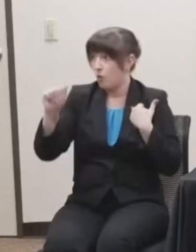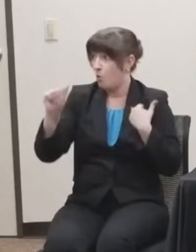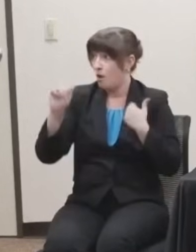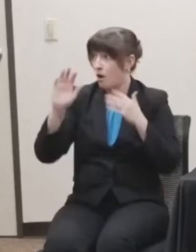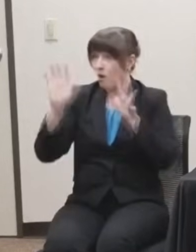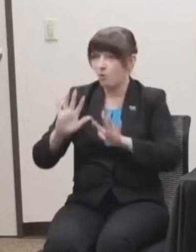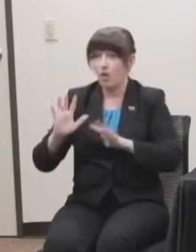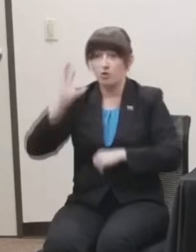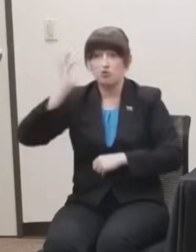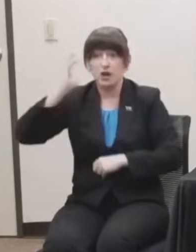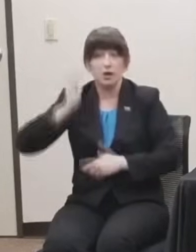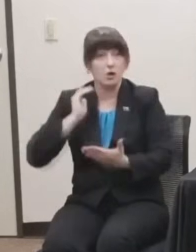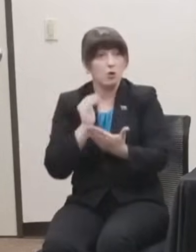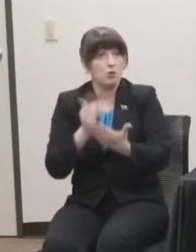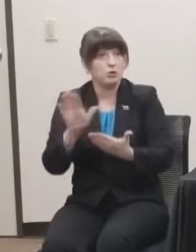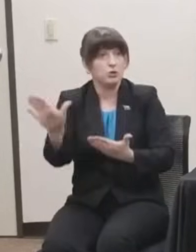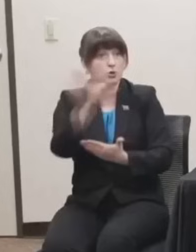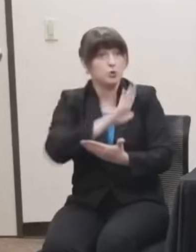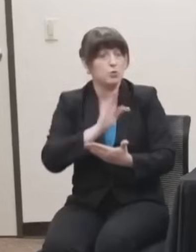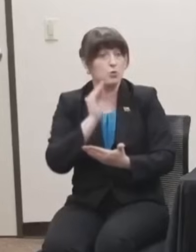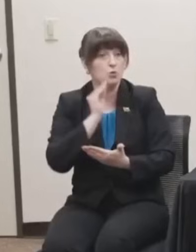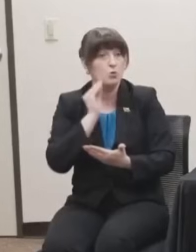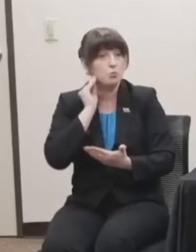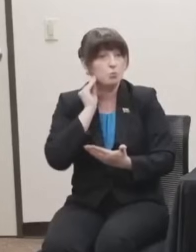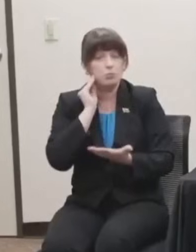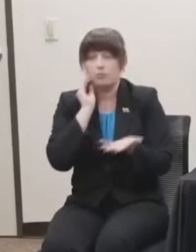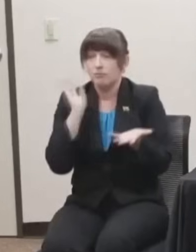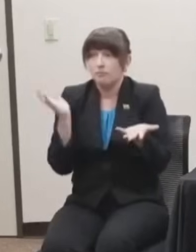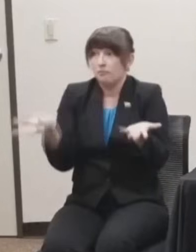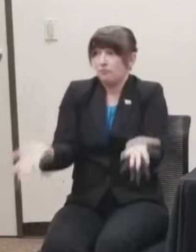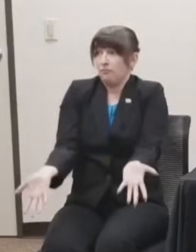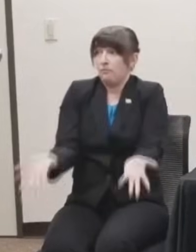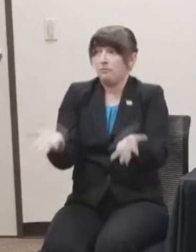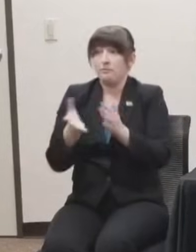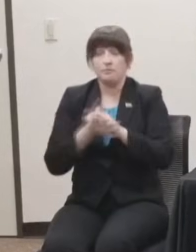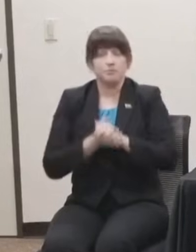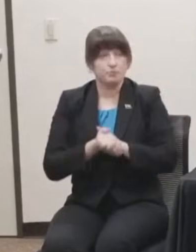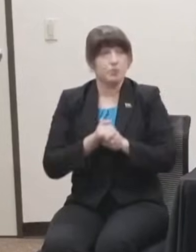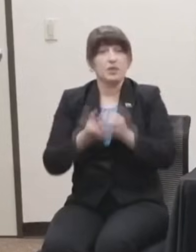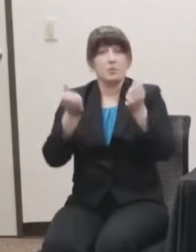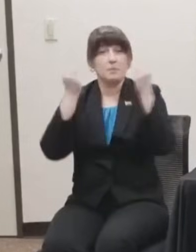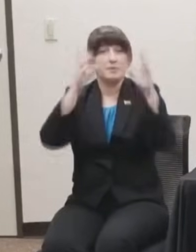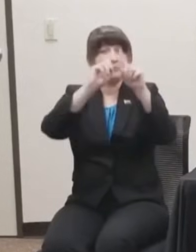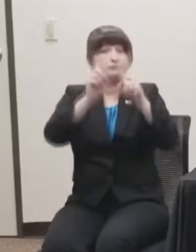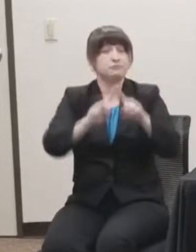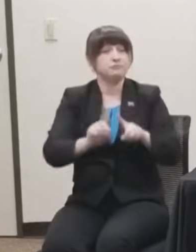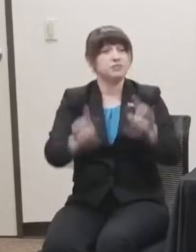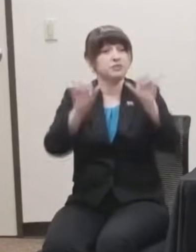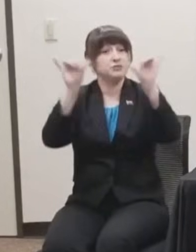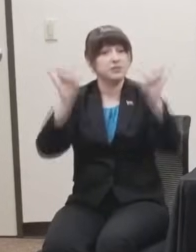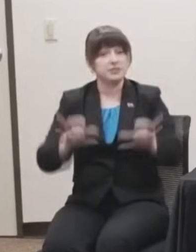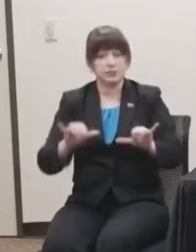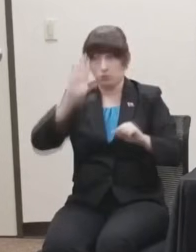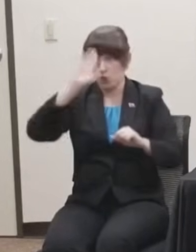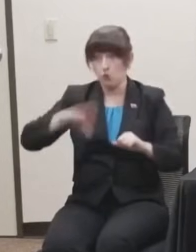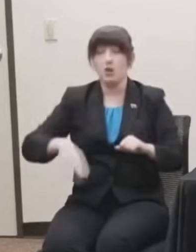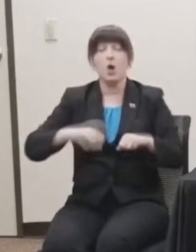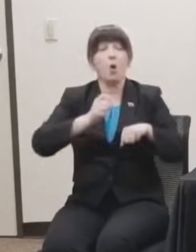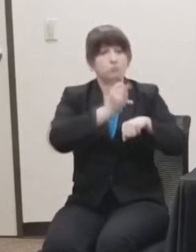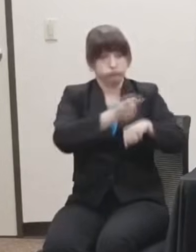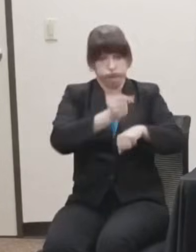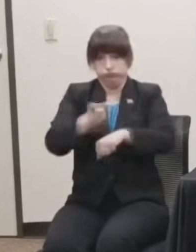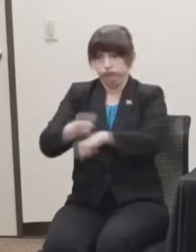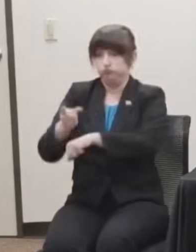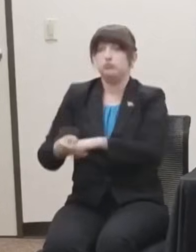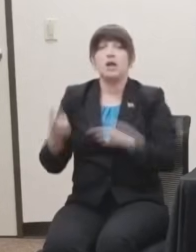And so there can be all kinds of alert systems that are sent, and we know that some were sent, some general messaging was sent early,